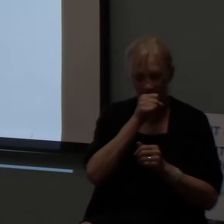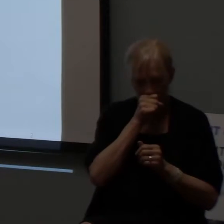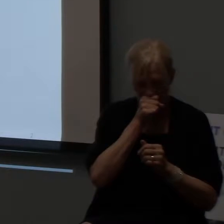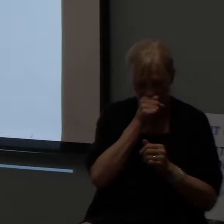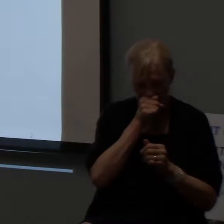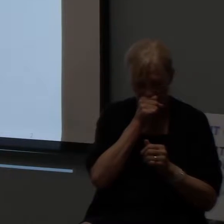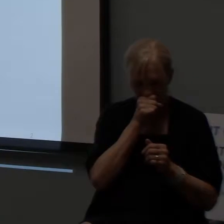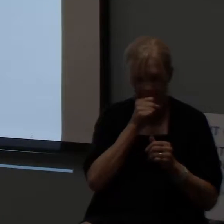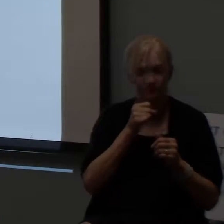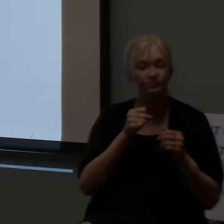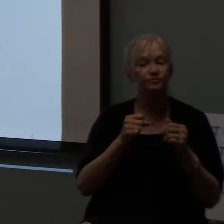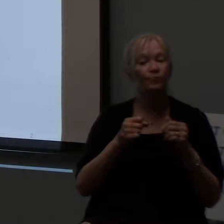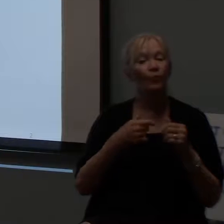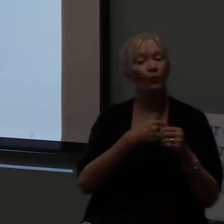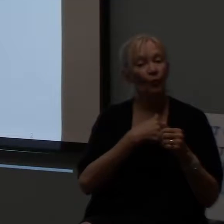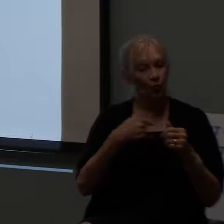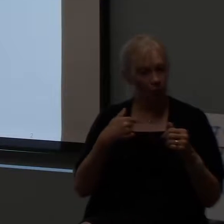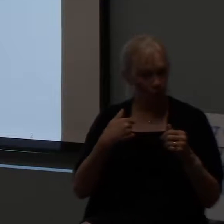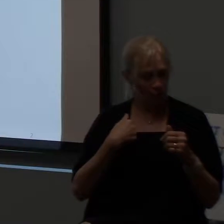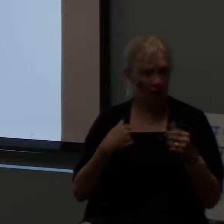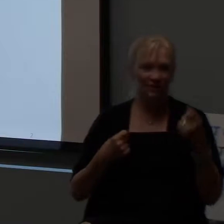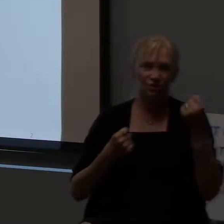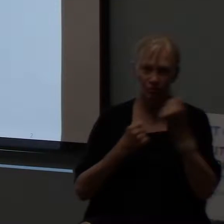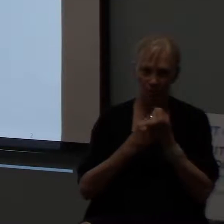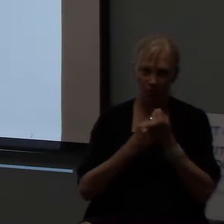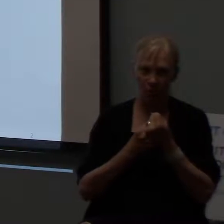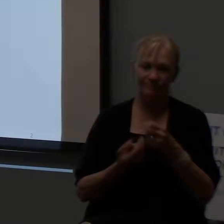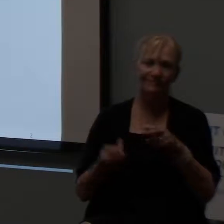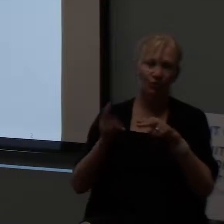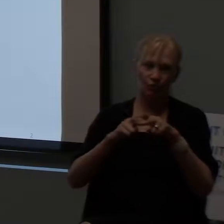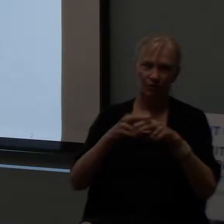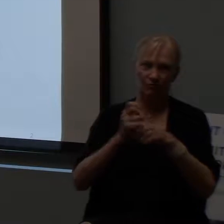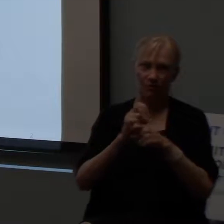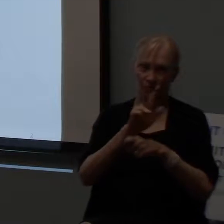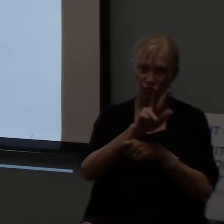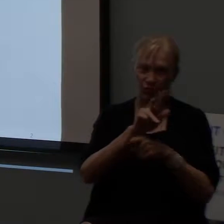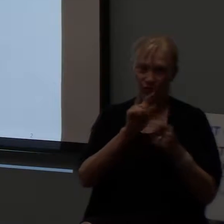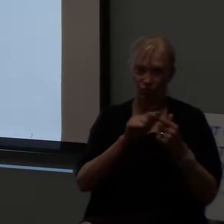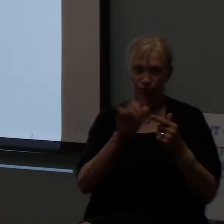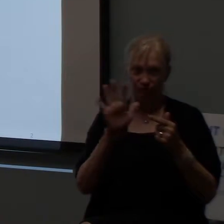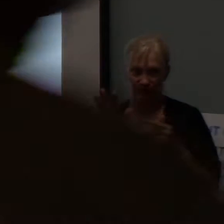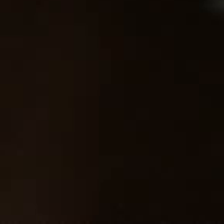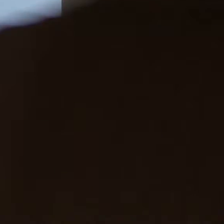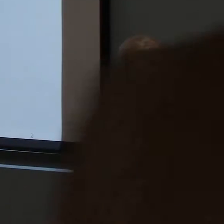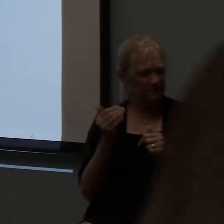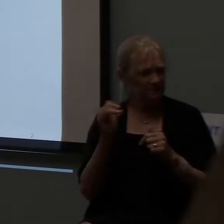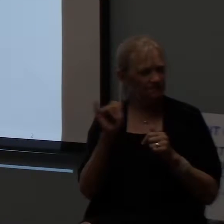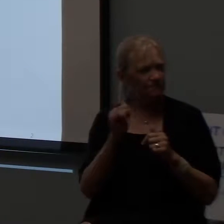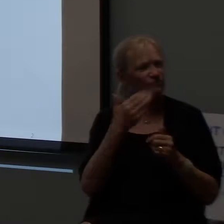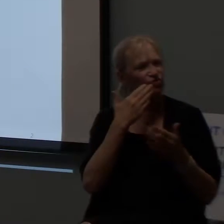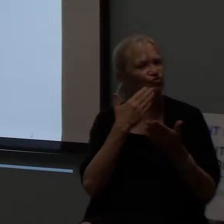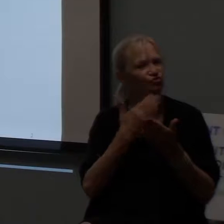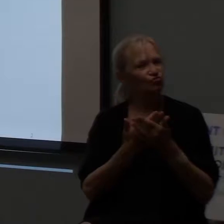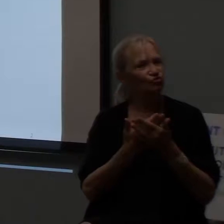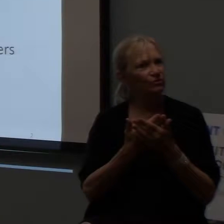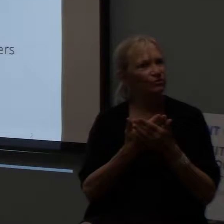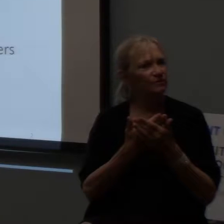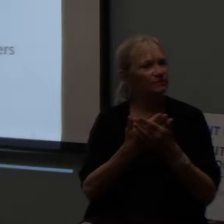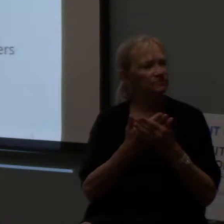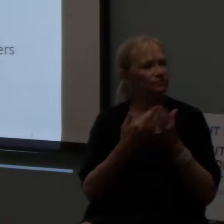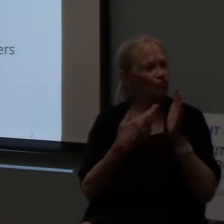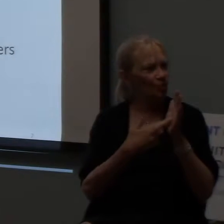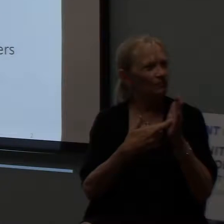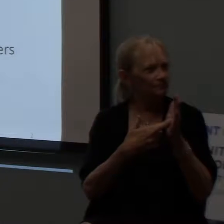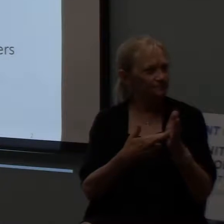Briefly, we support increasing the commissioners from 3 to 5 because it seems like a matter of good governance and better